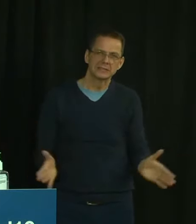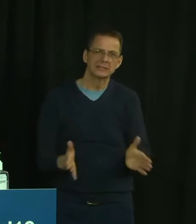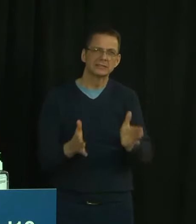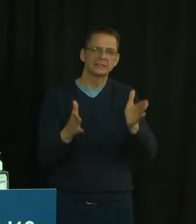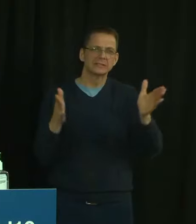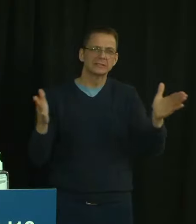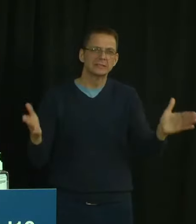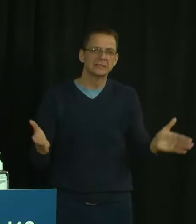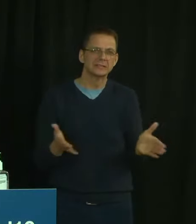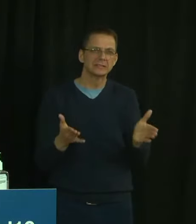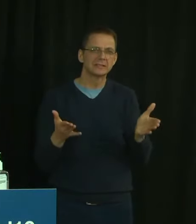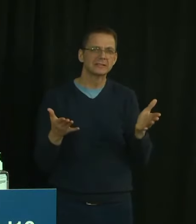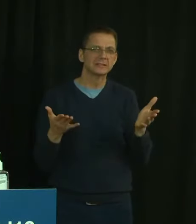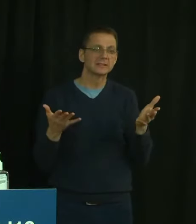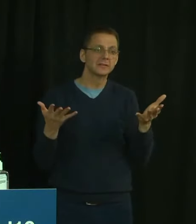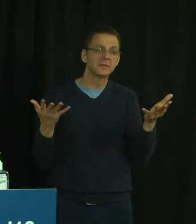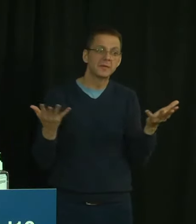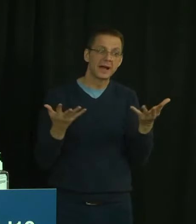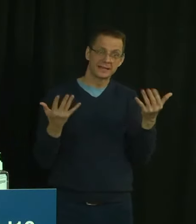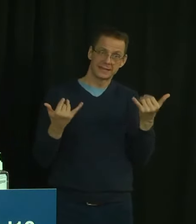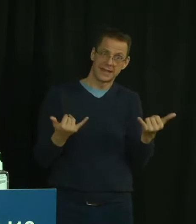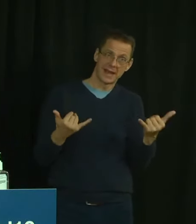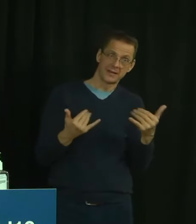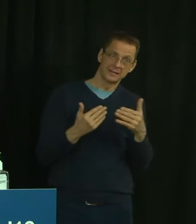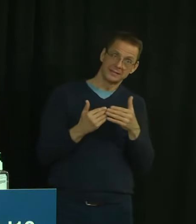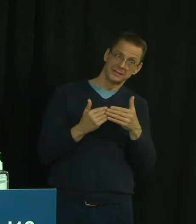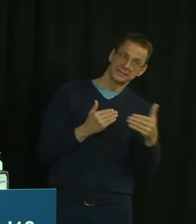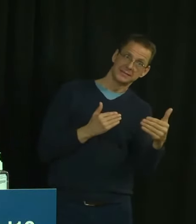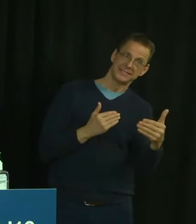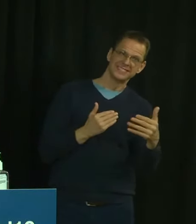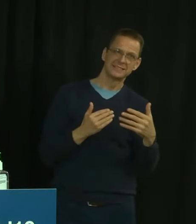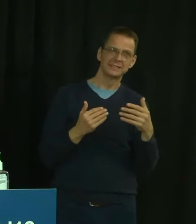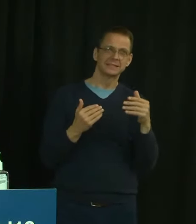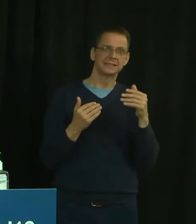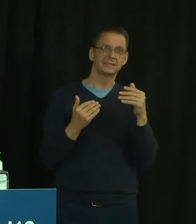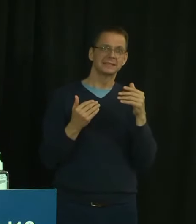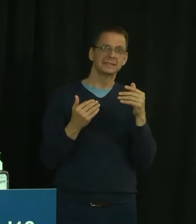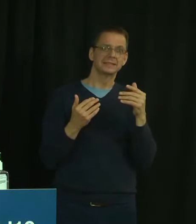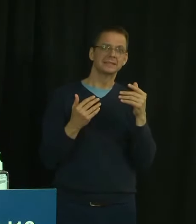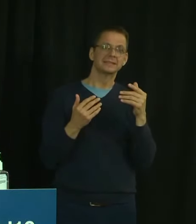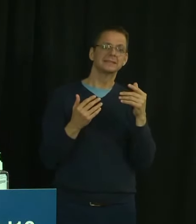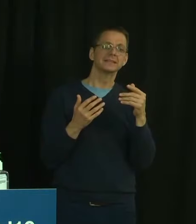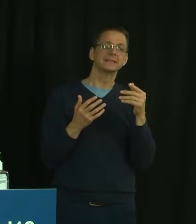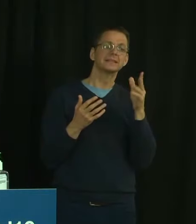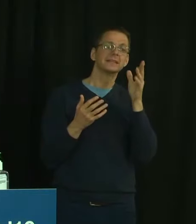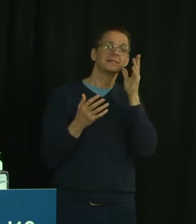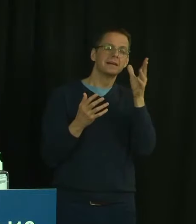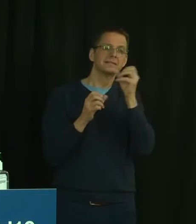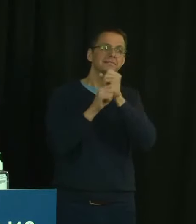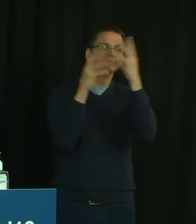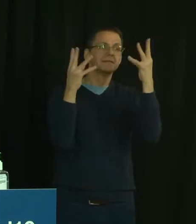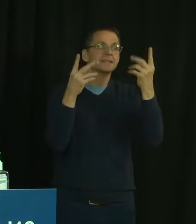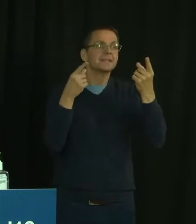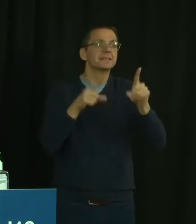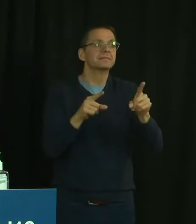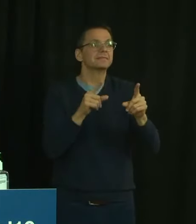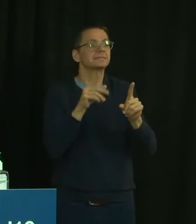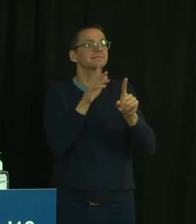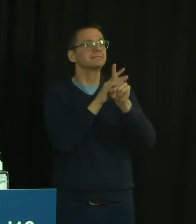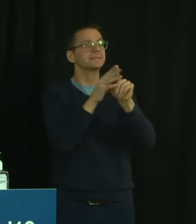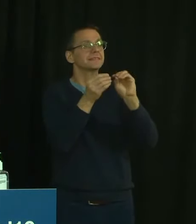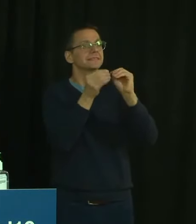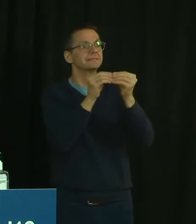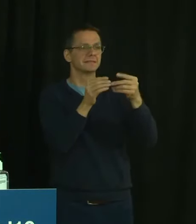our case counts in 2 weeks and our hospitalizations in about 4 weeks. And so we really need to remember that the things